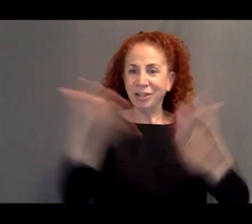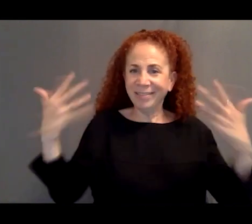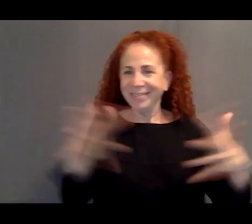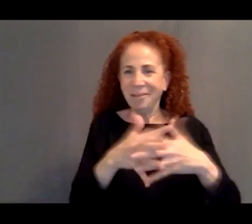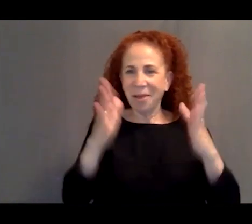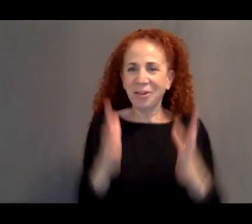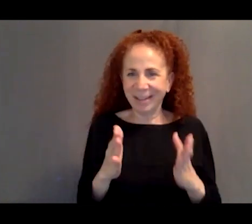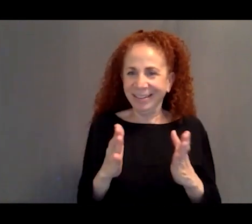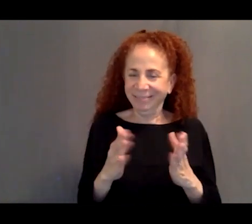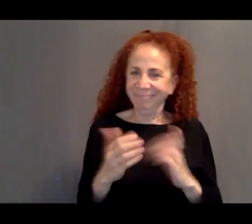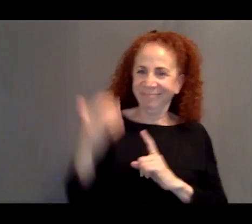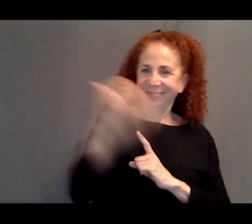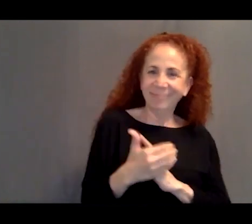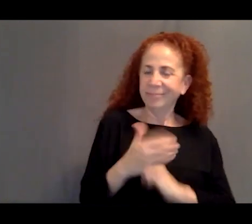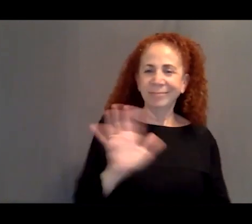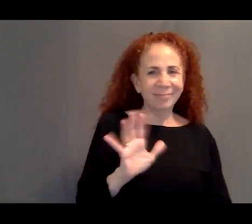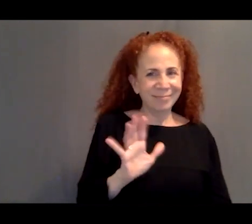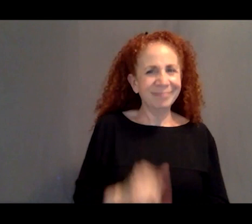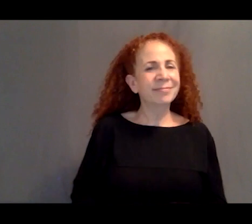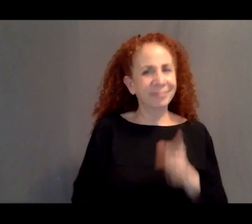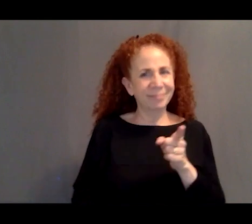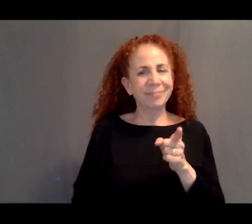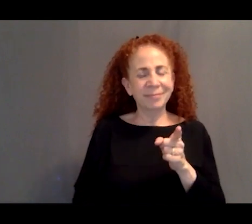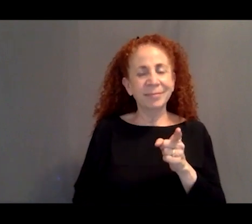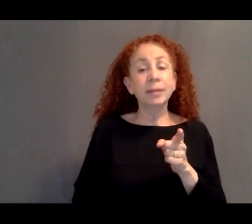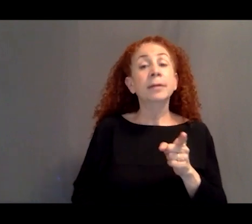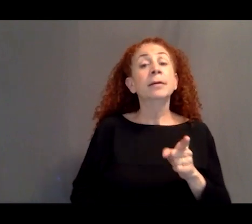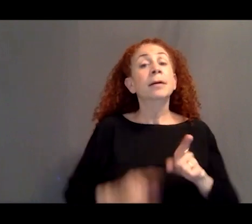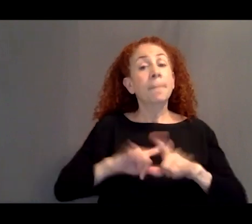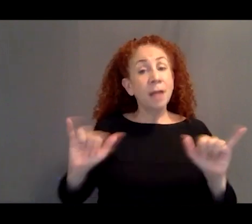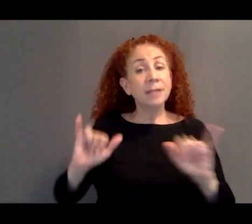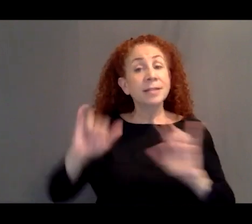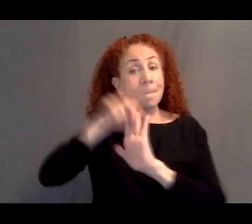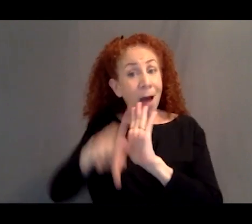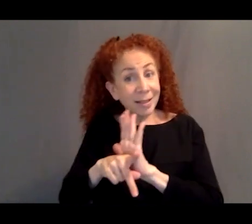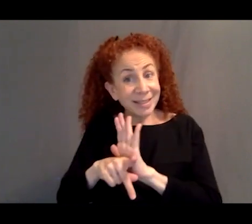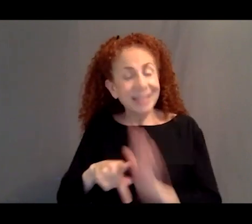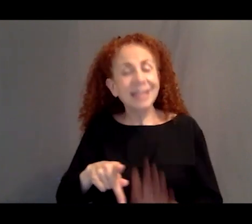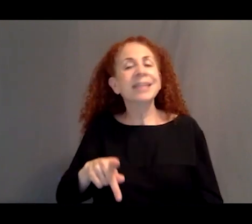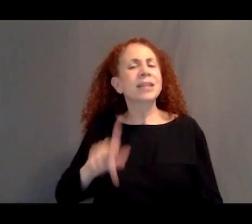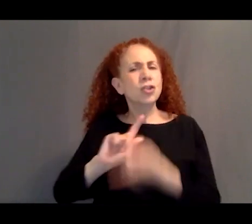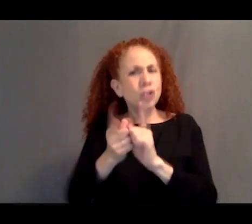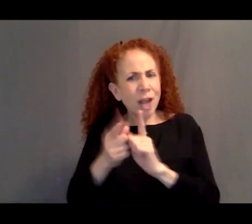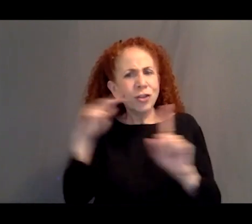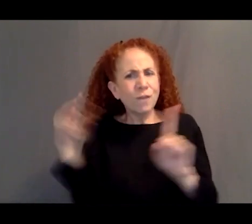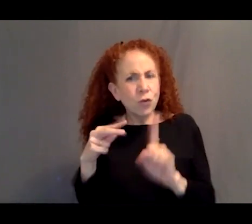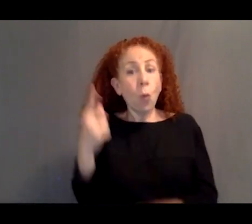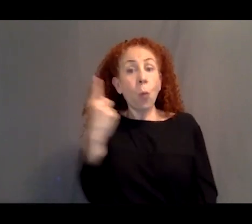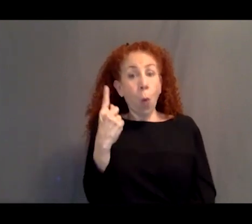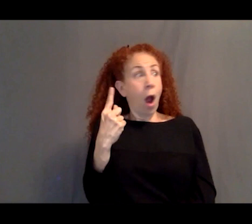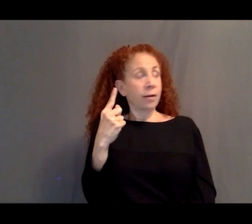but also in the policy sphere moves us away from one-size-fits-all policy, that we